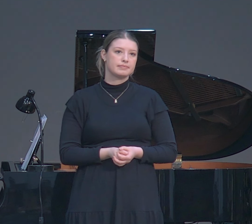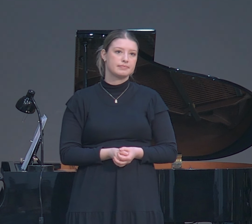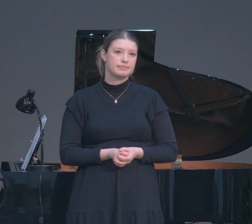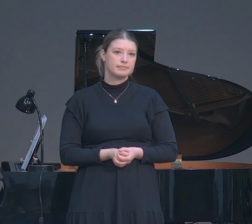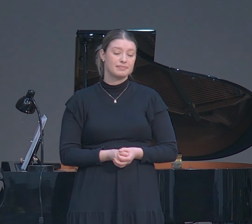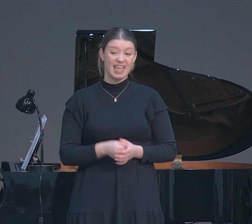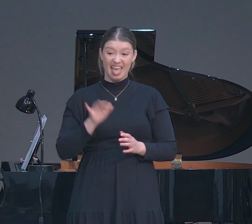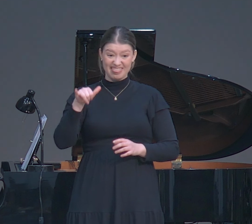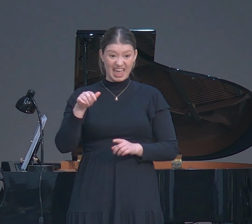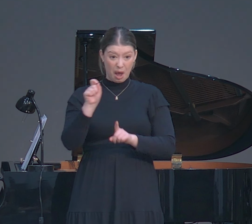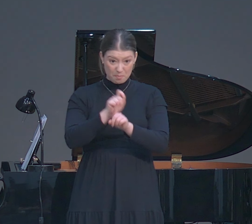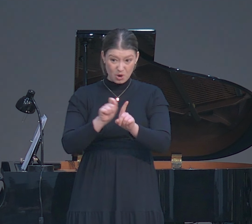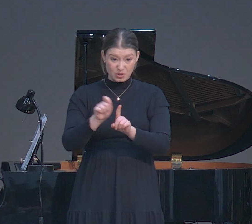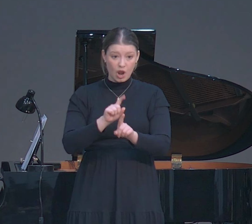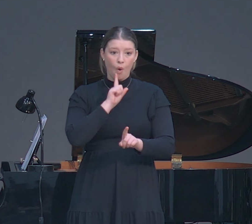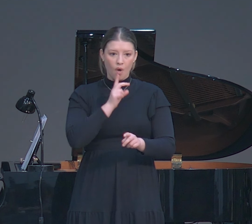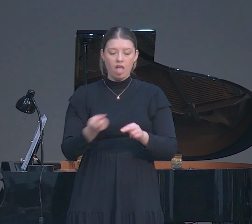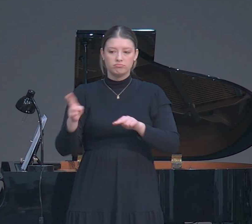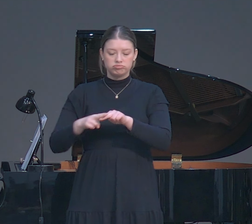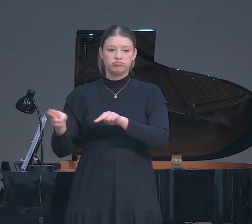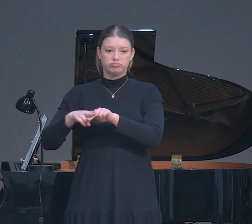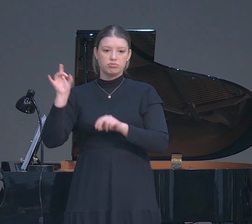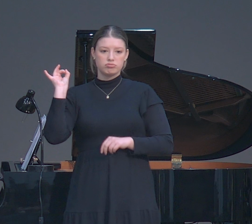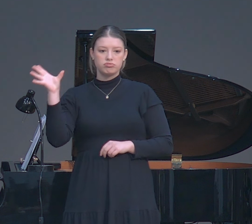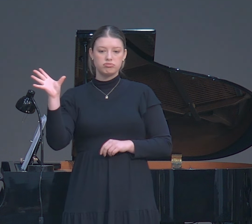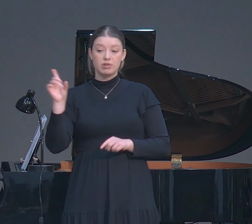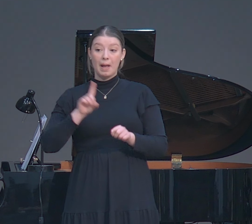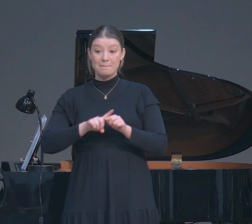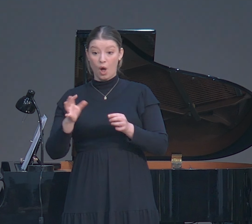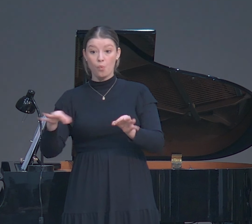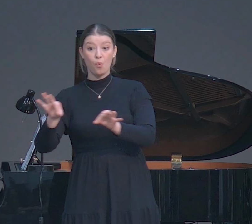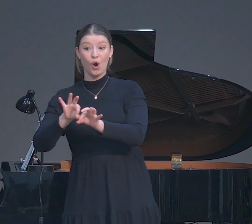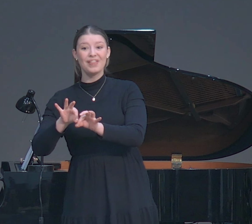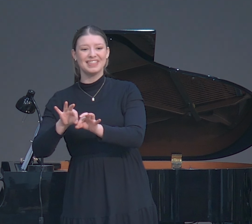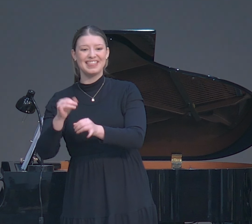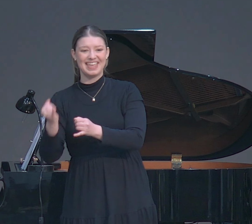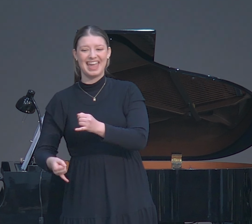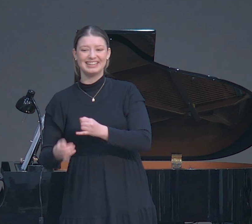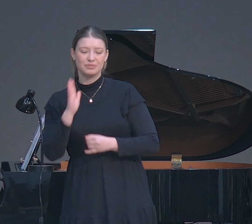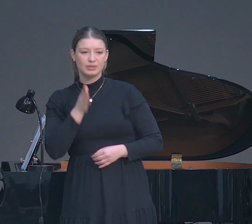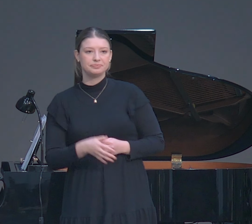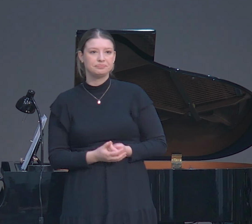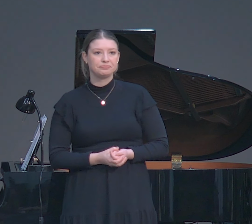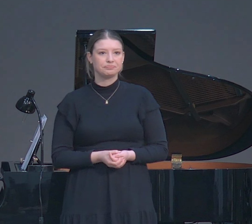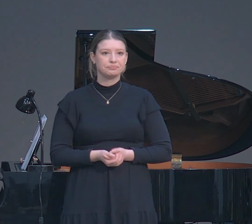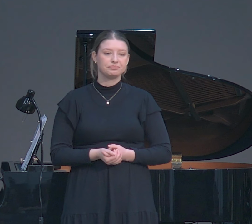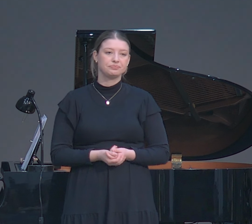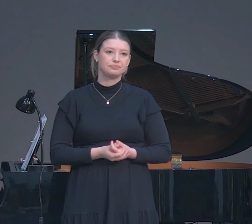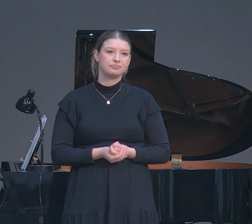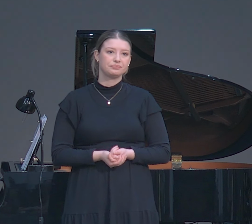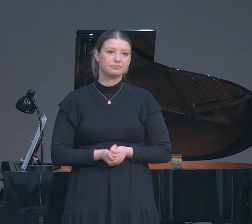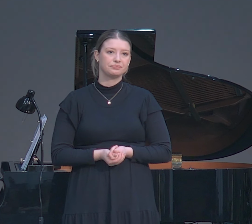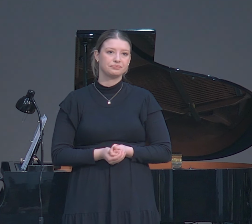Persecution will intensify, but the end is worth it. Persecution will intensify, but the end is